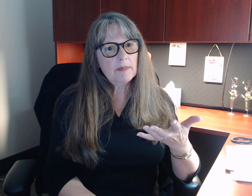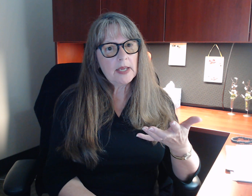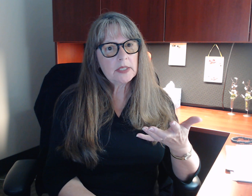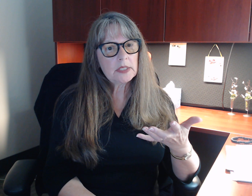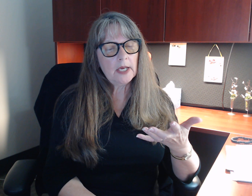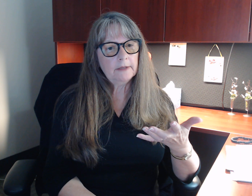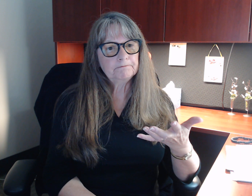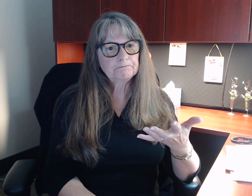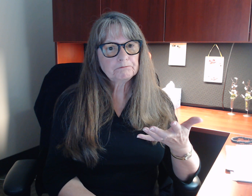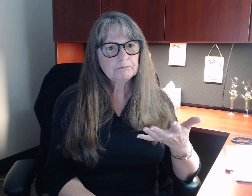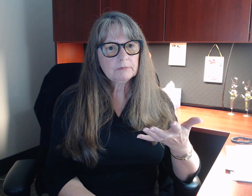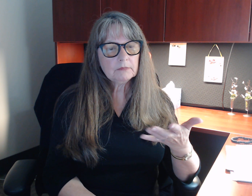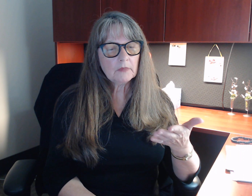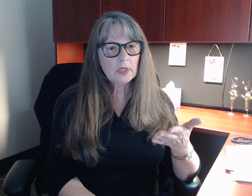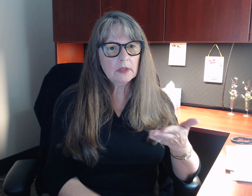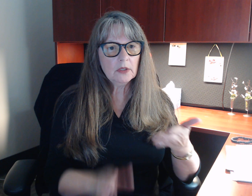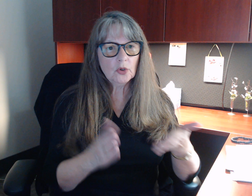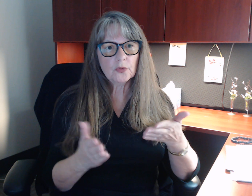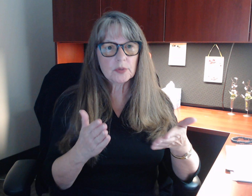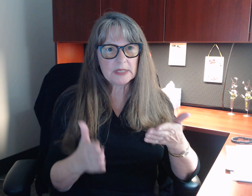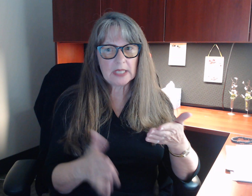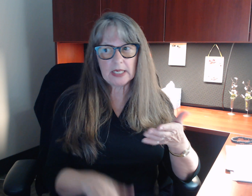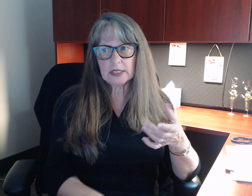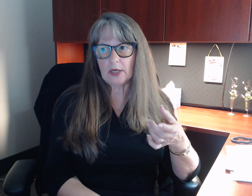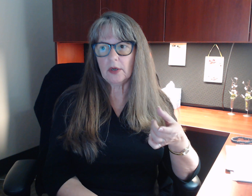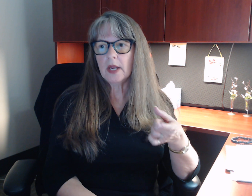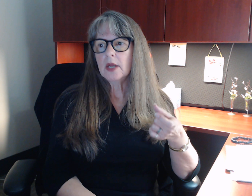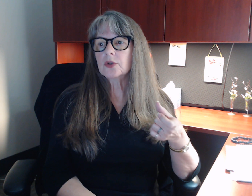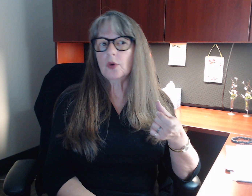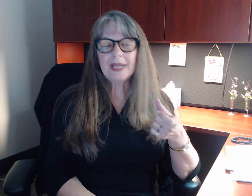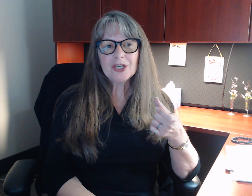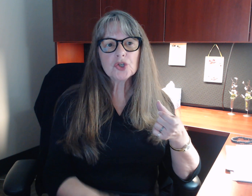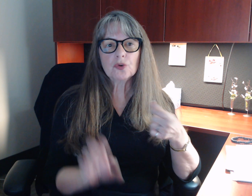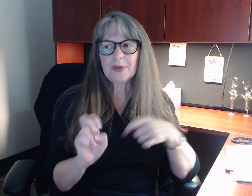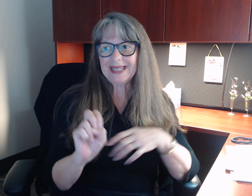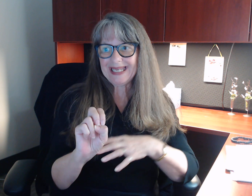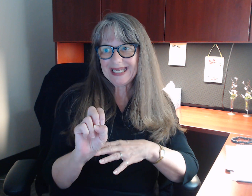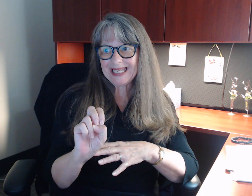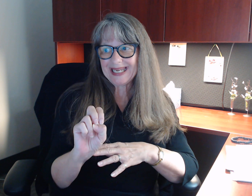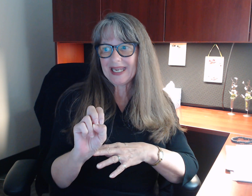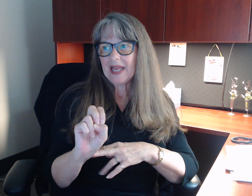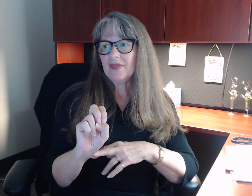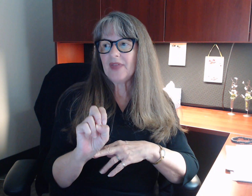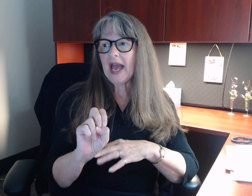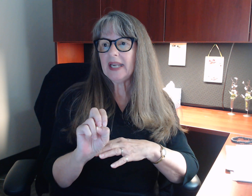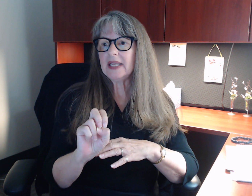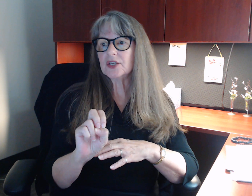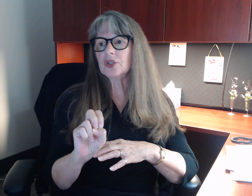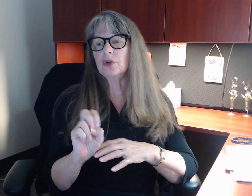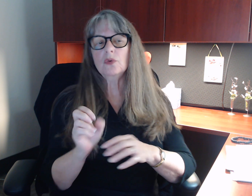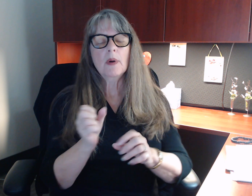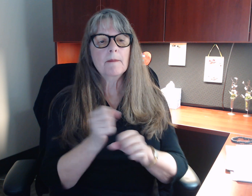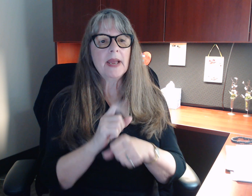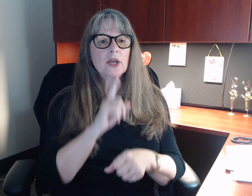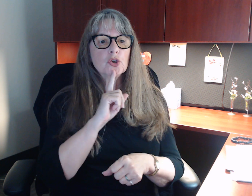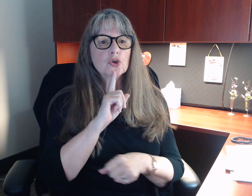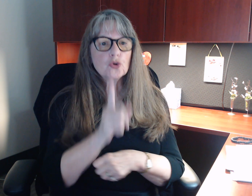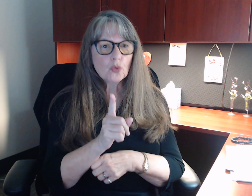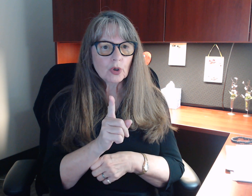makes, there's mistakes there. So insure with the E, that is to make sure